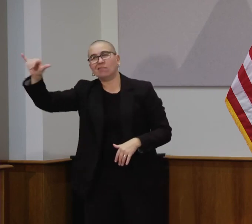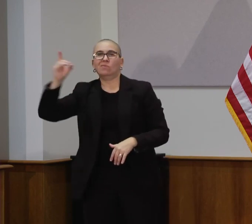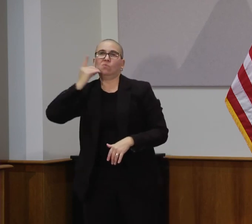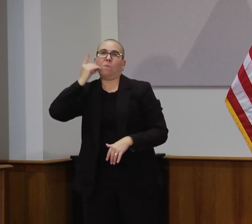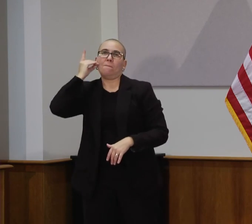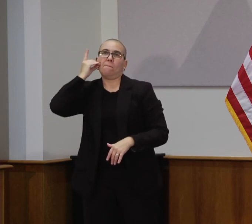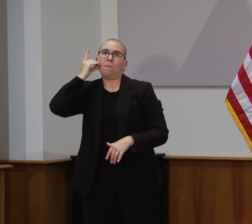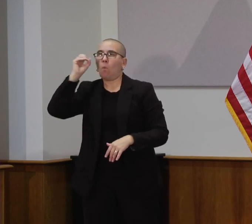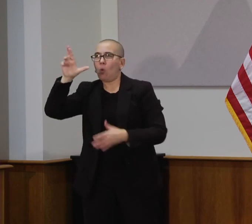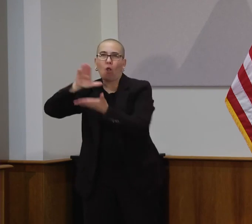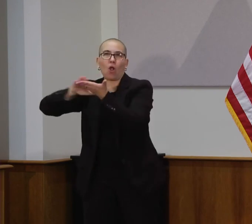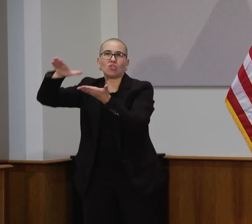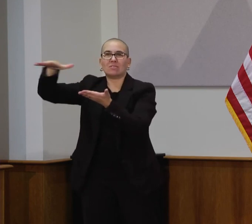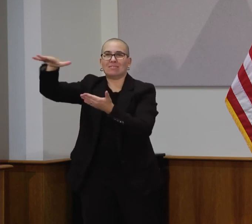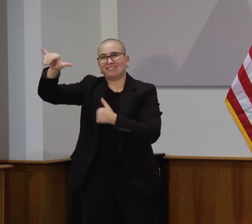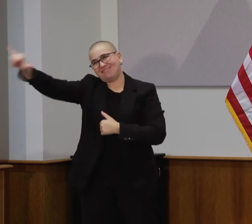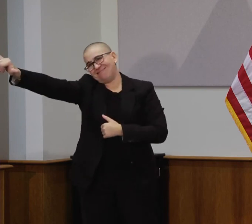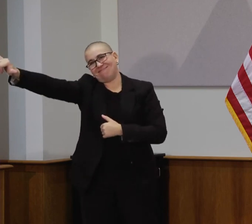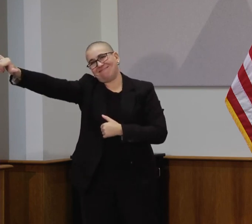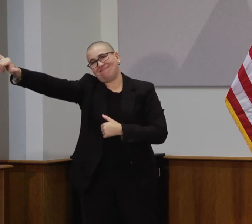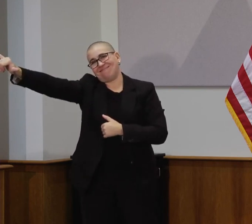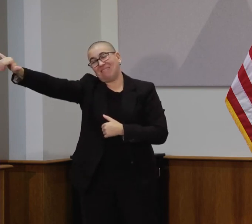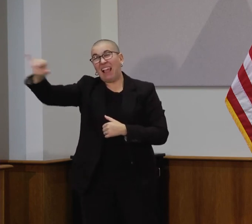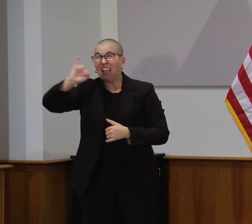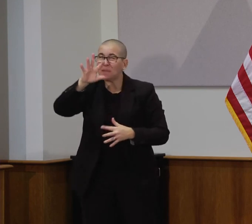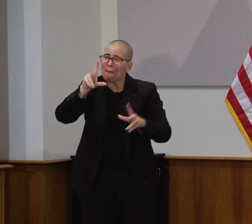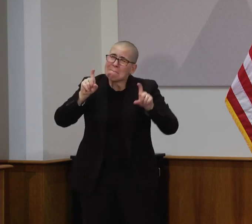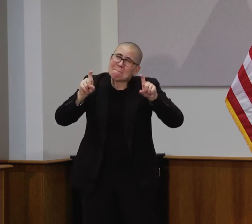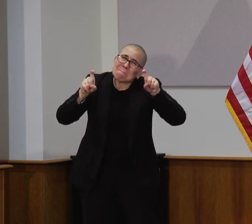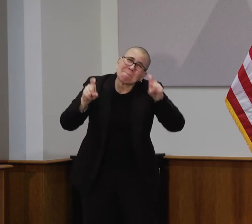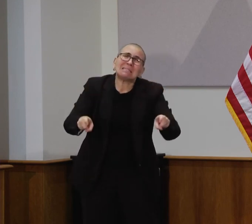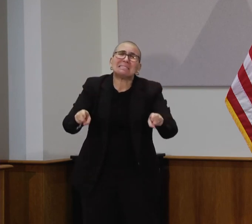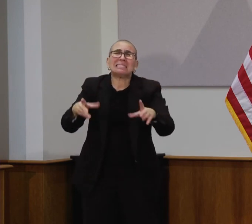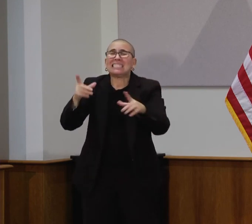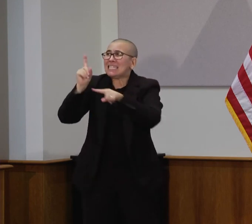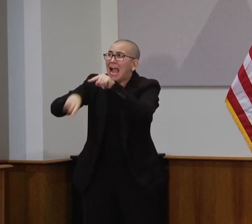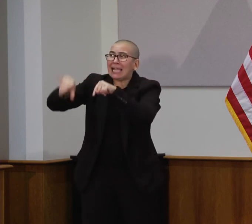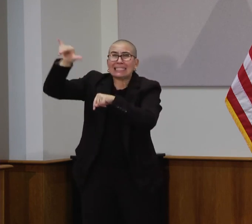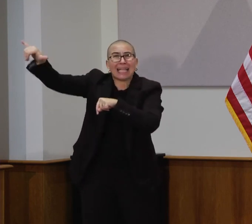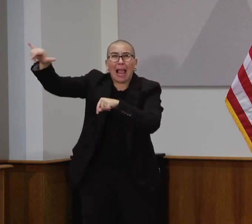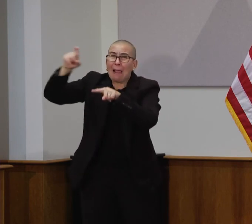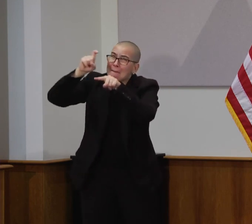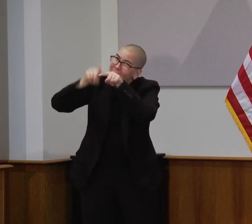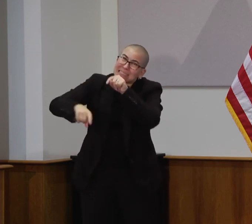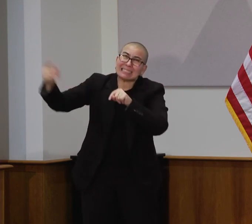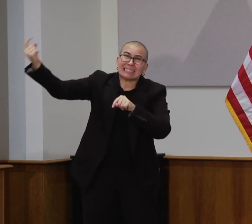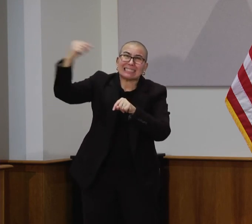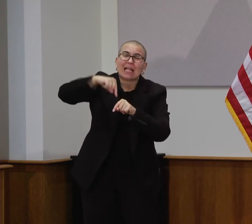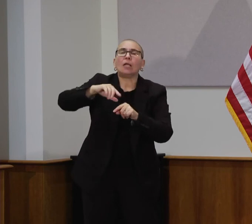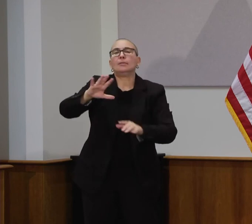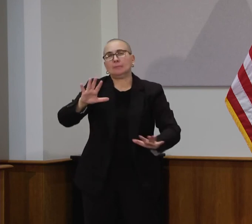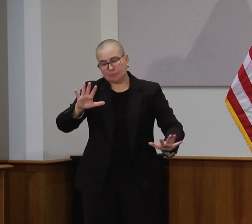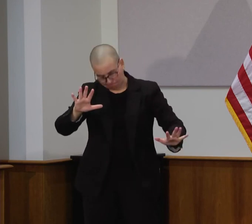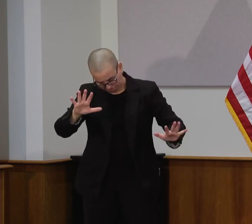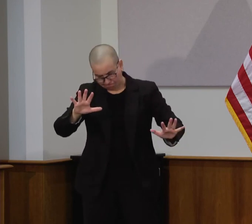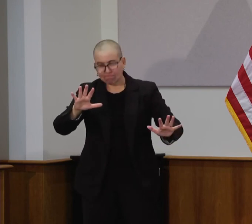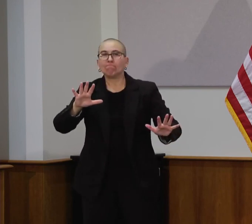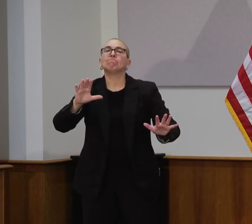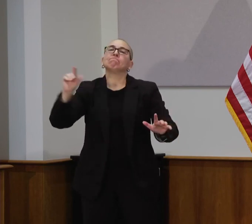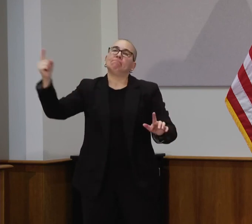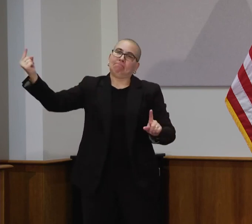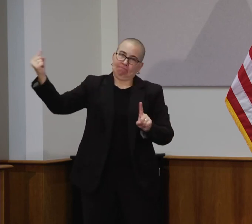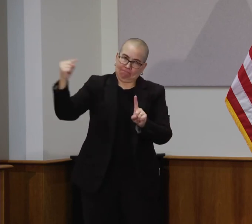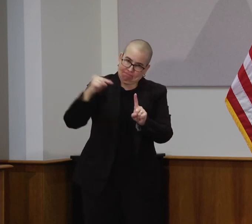campus or your local community during break, it's important to take steps to slow the spread of COVID-19. Before